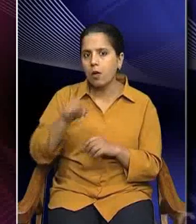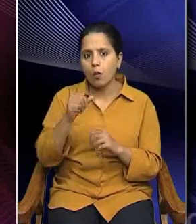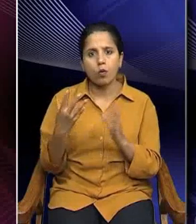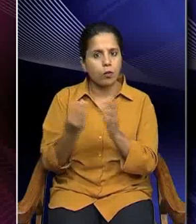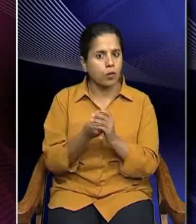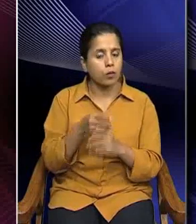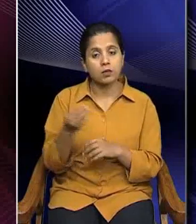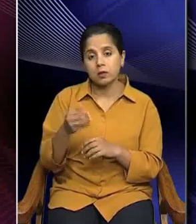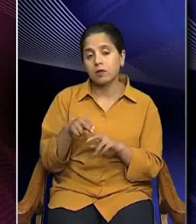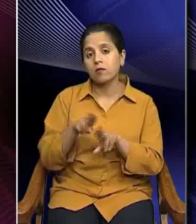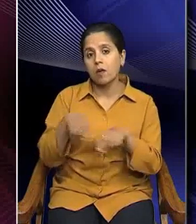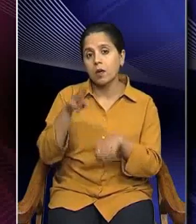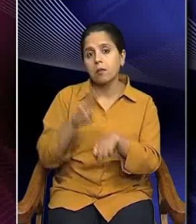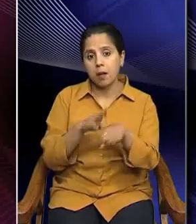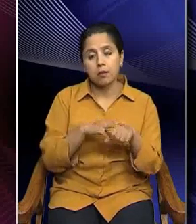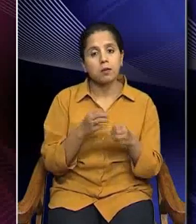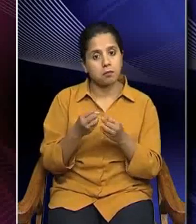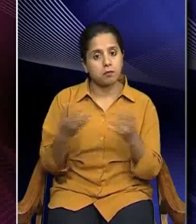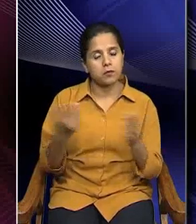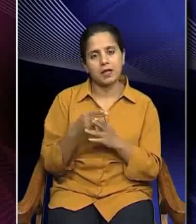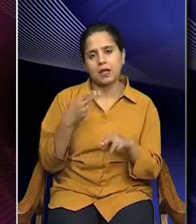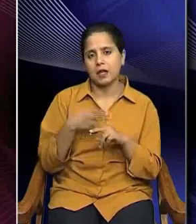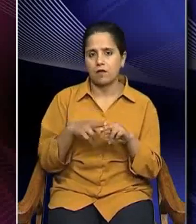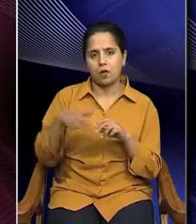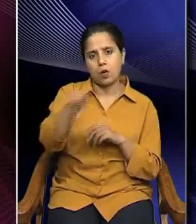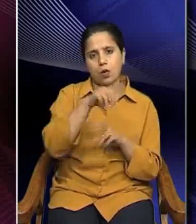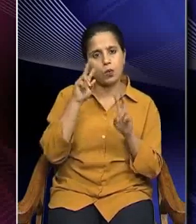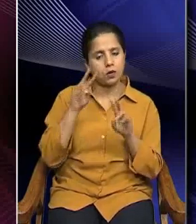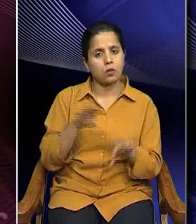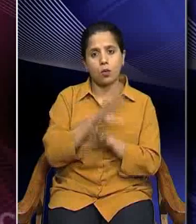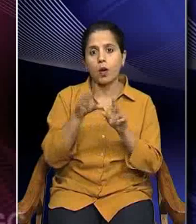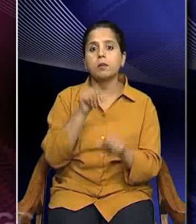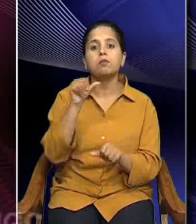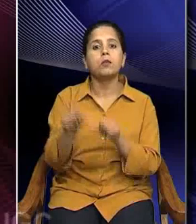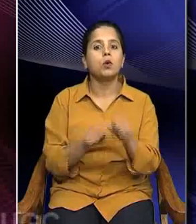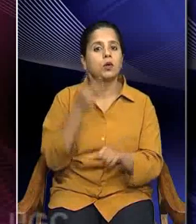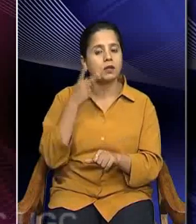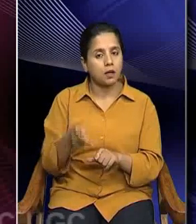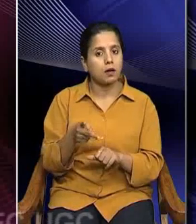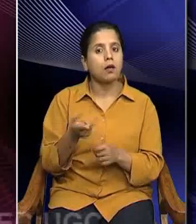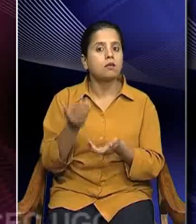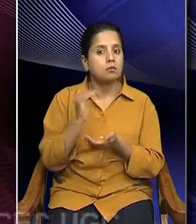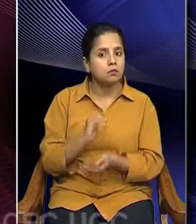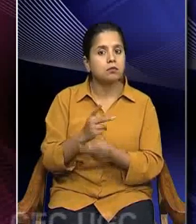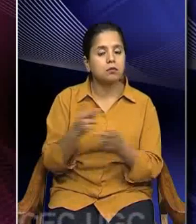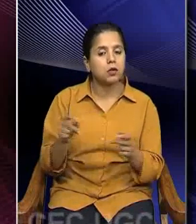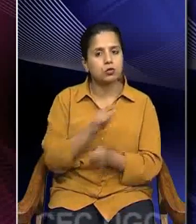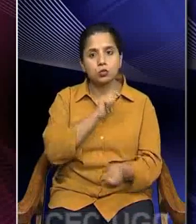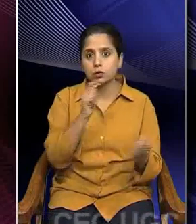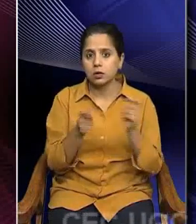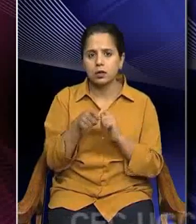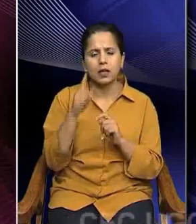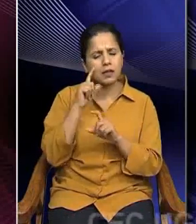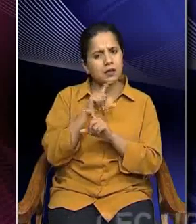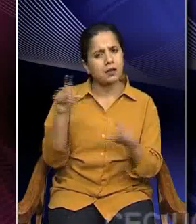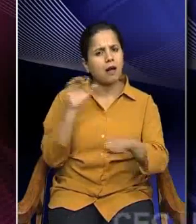sometimes extended family members. So if you look at this entire process of fertility transition, it clearly involves